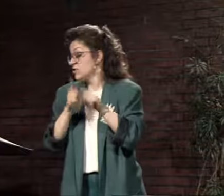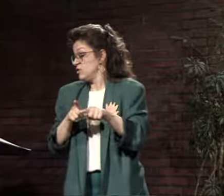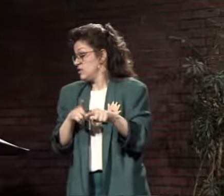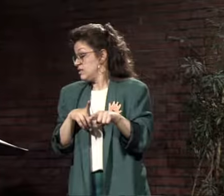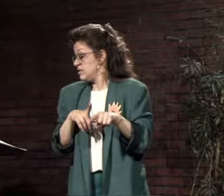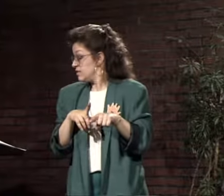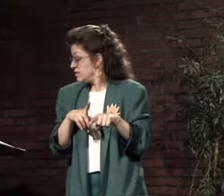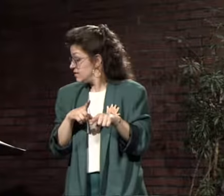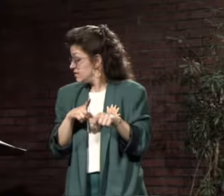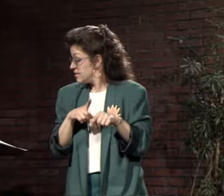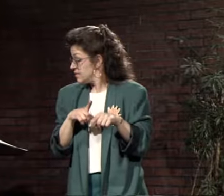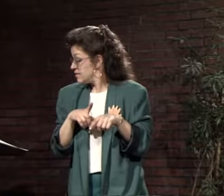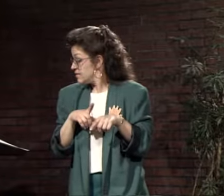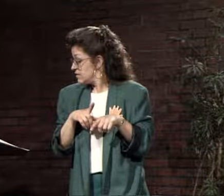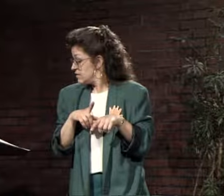All right, the answer